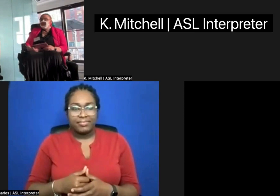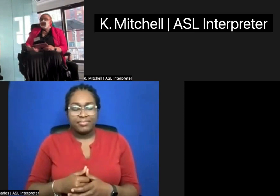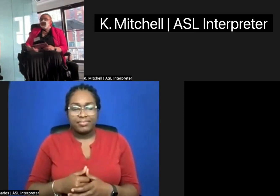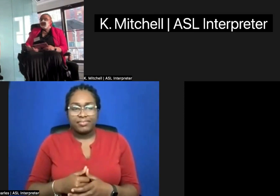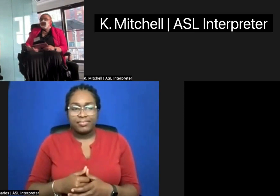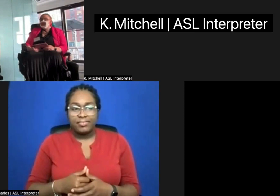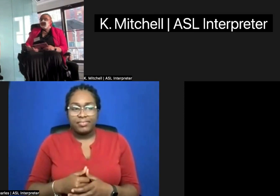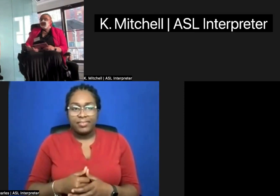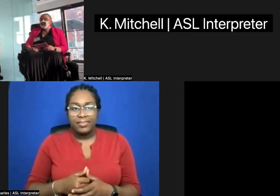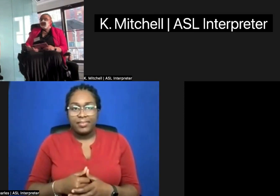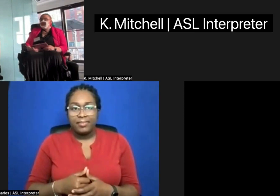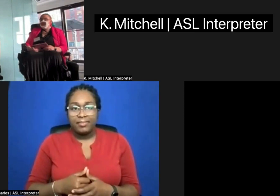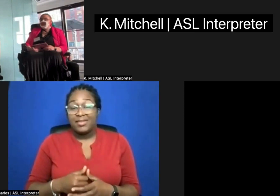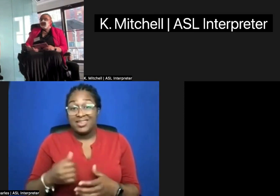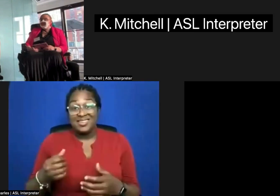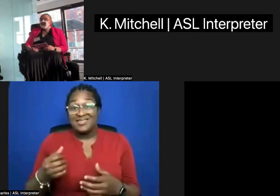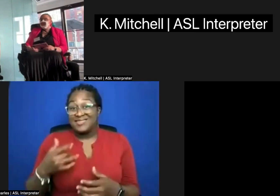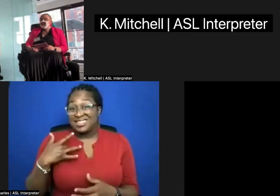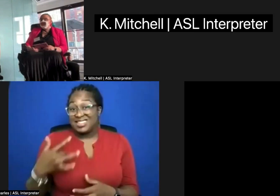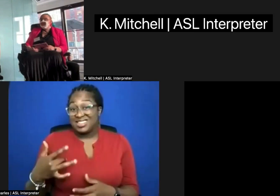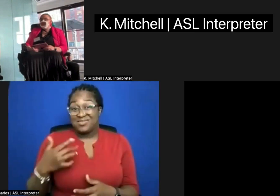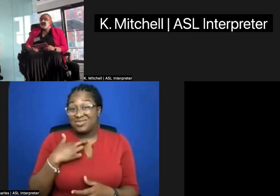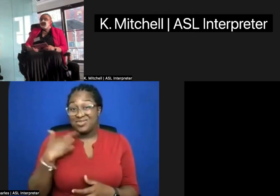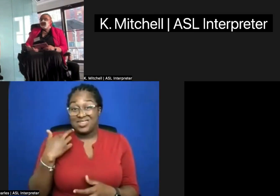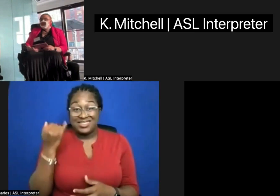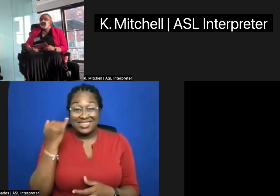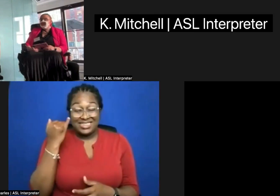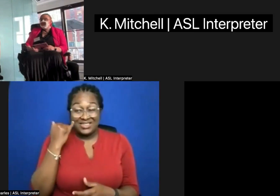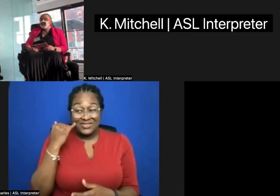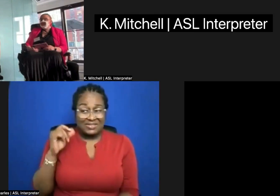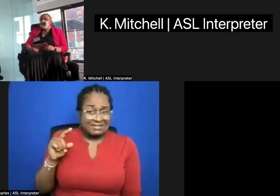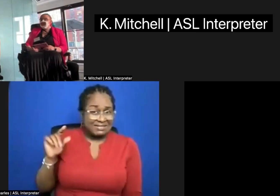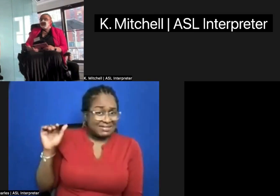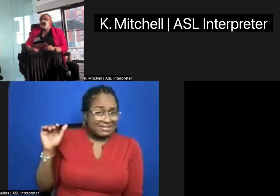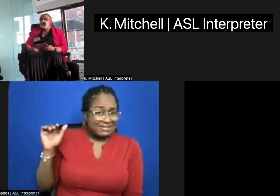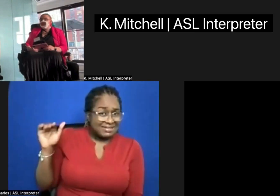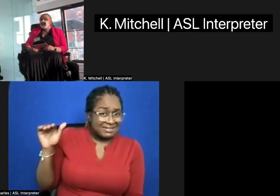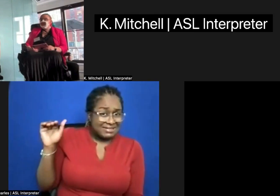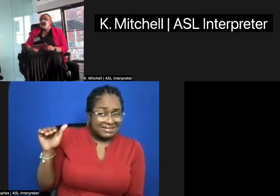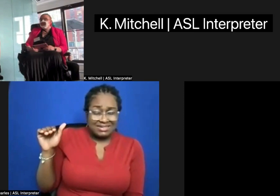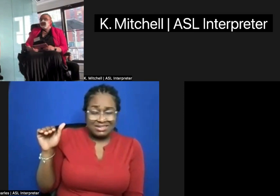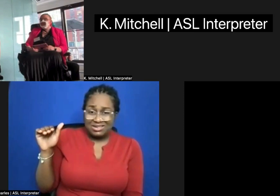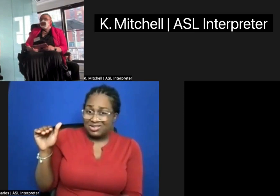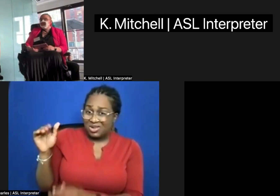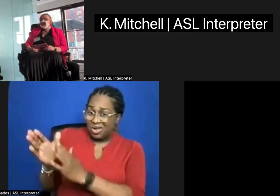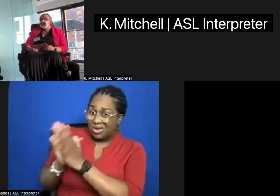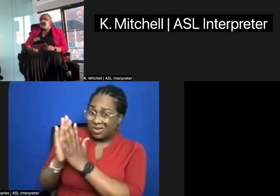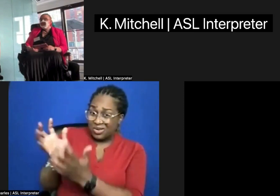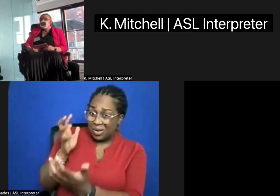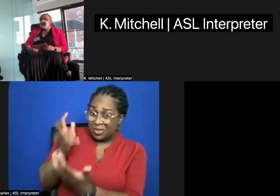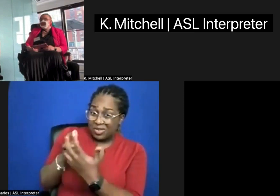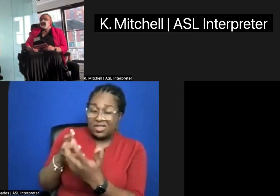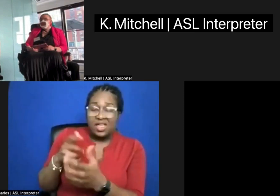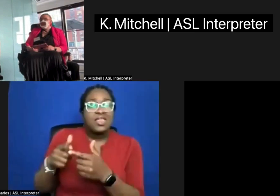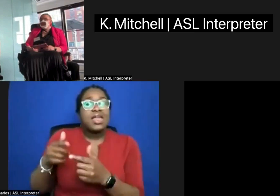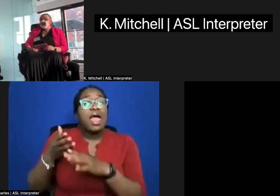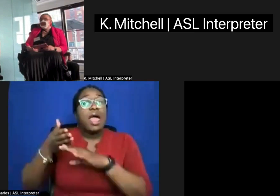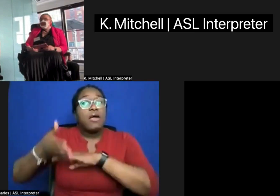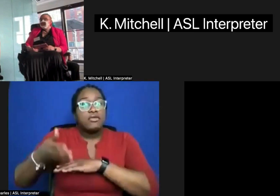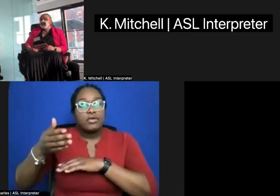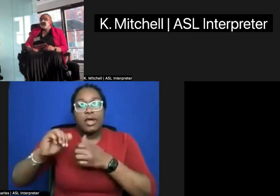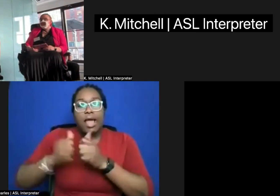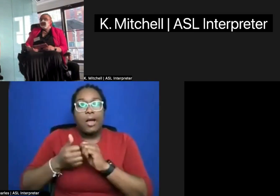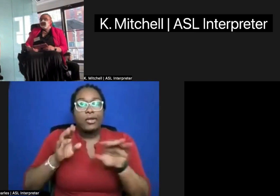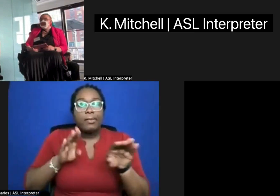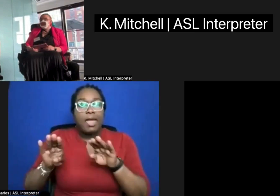There's high stakes with requesting accommodations. And then it's, how am I going to be treated afterwards? If you have to disclose a disability, depending on what